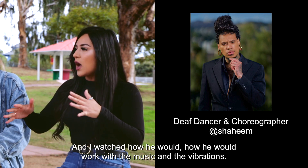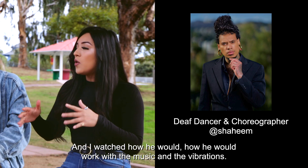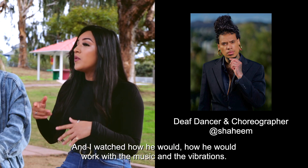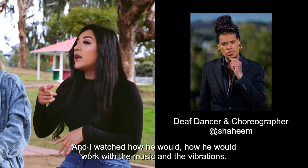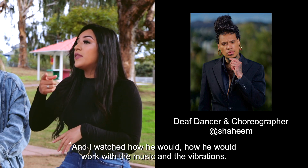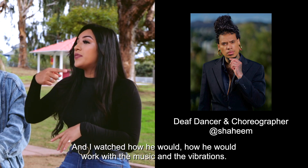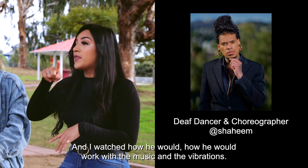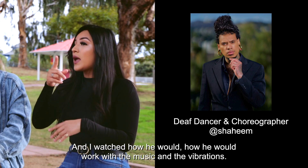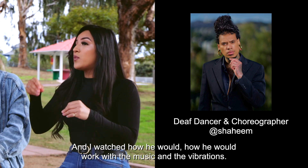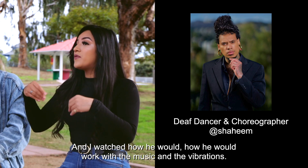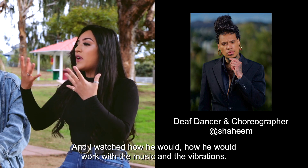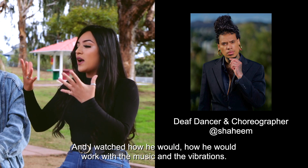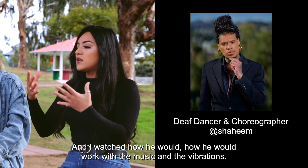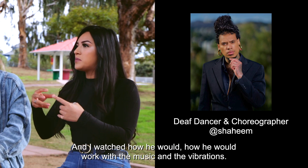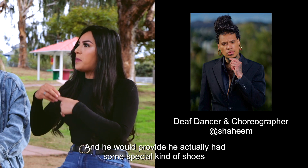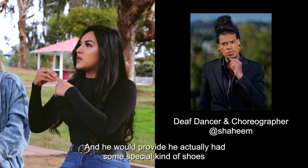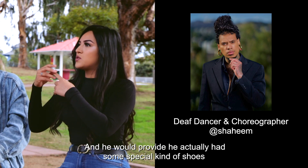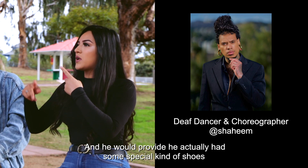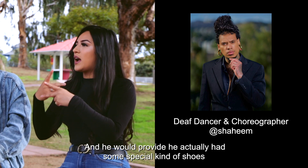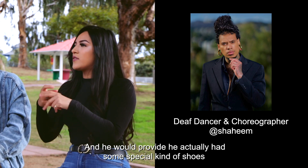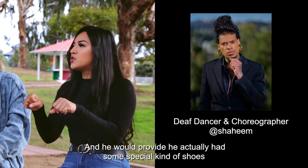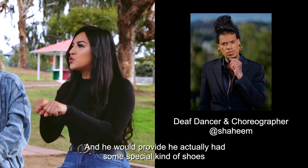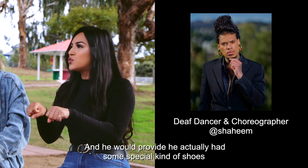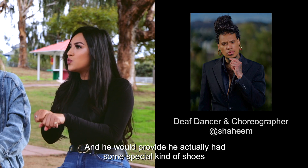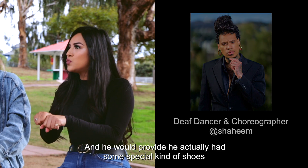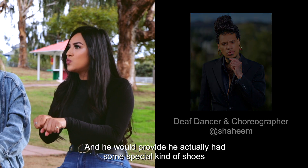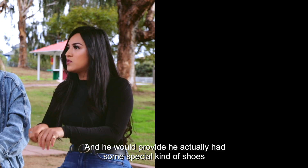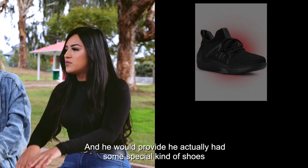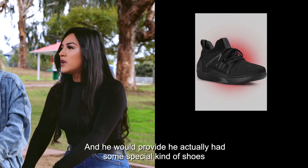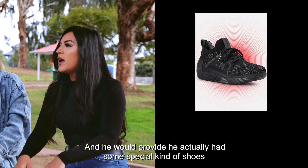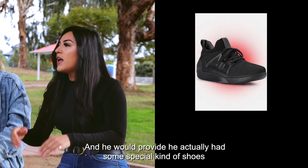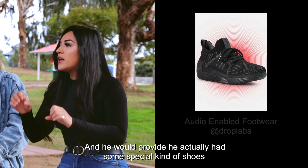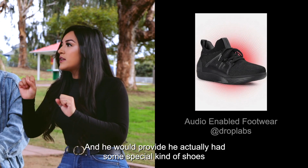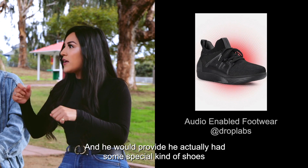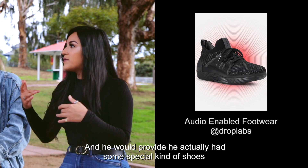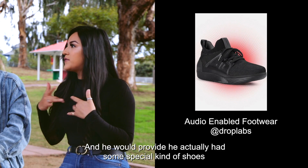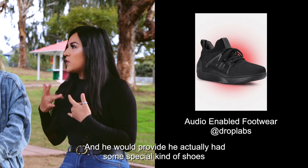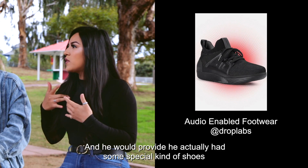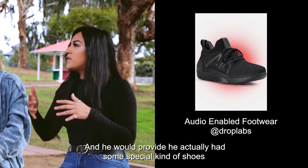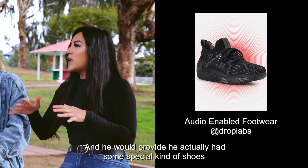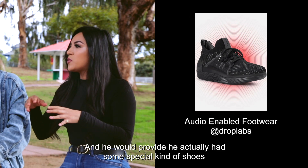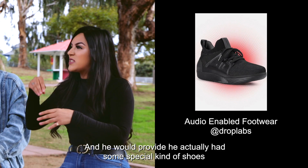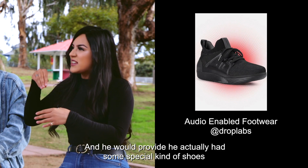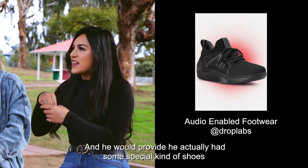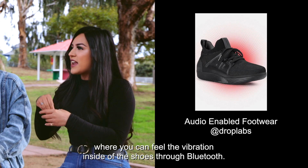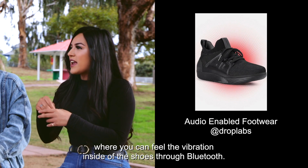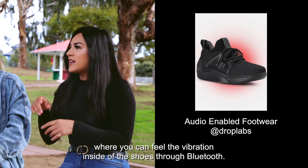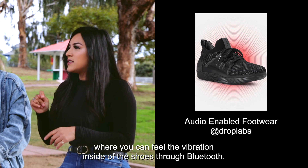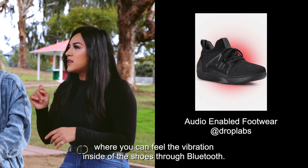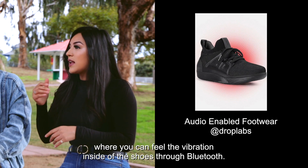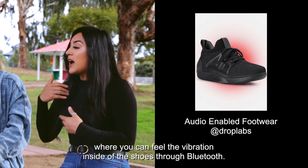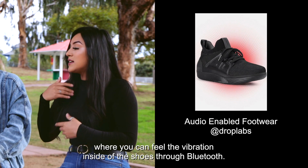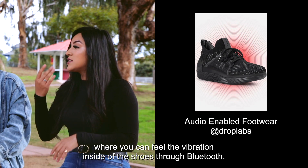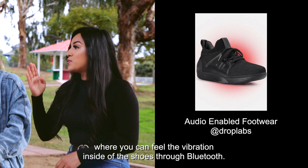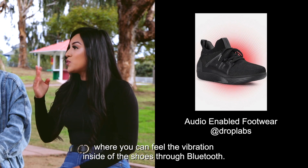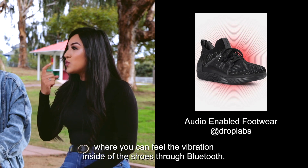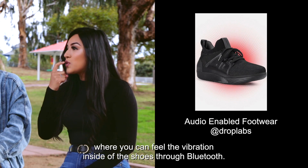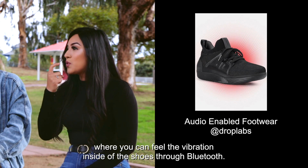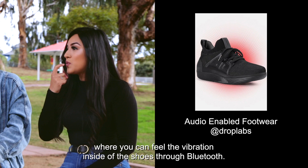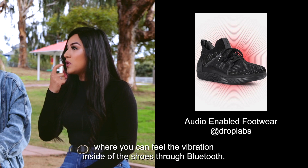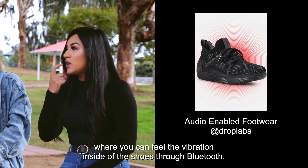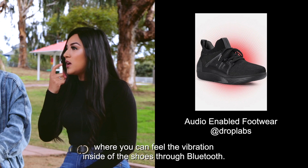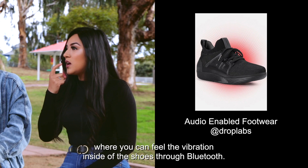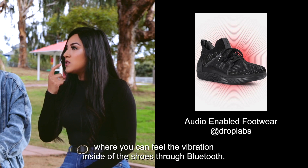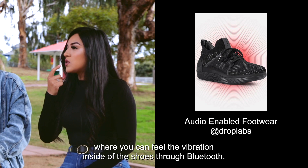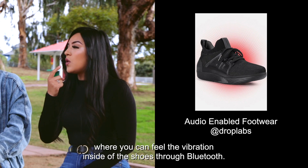would work with the music and the vibrations, and he actually had some special kind of shoes where you can feel the vibration inside